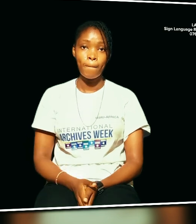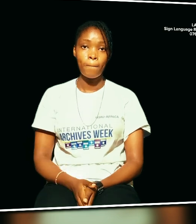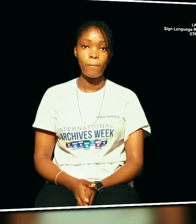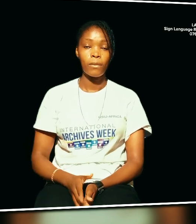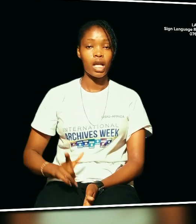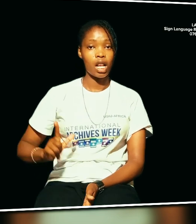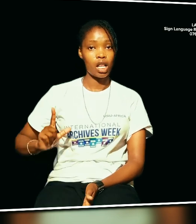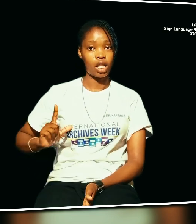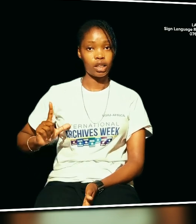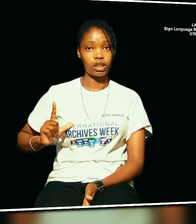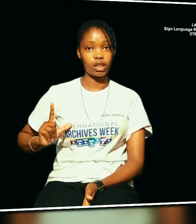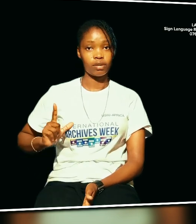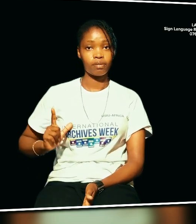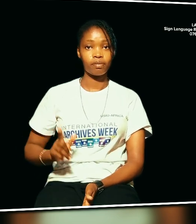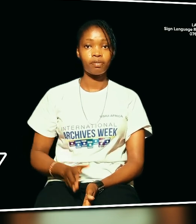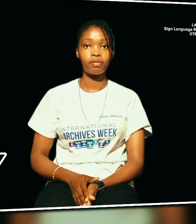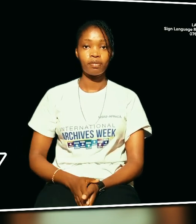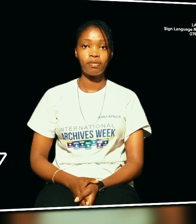lady,